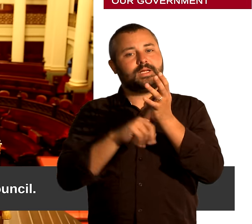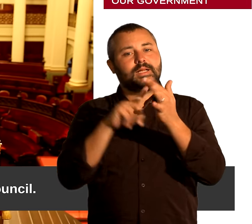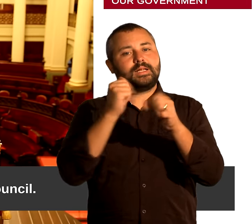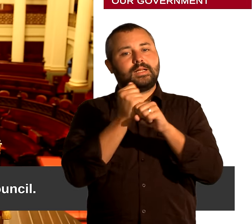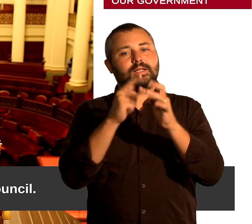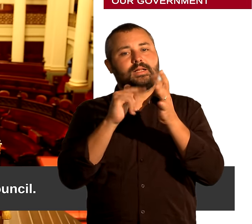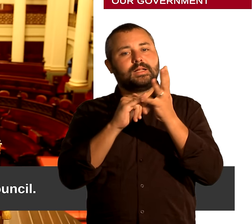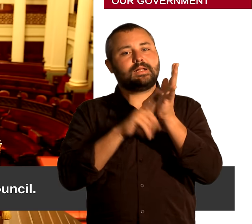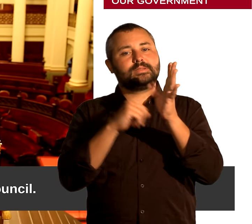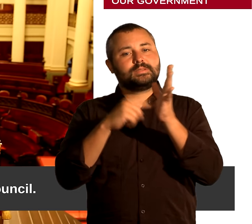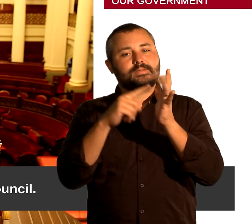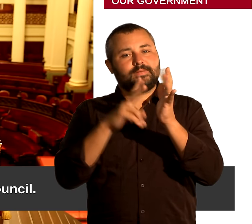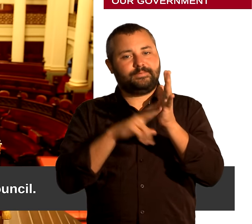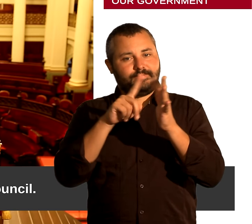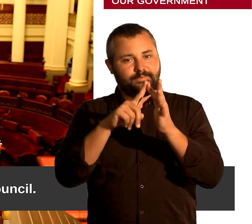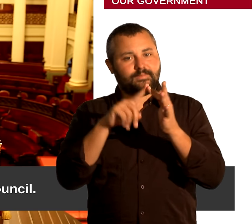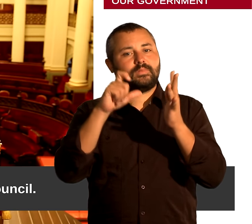And the Legislative Council.